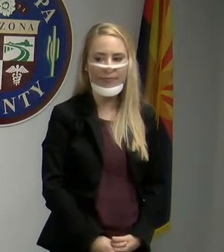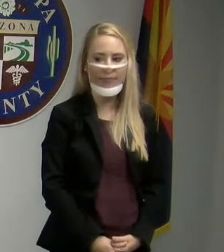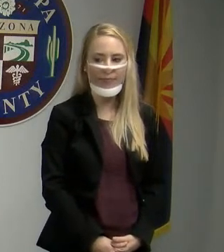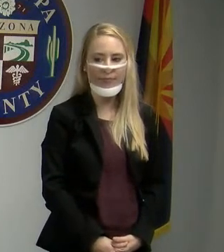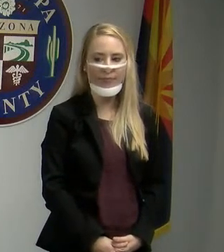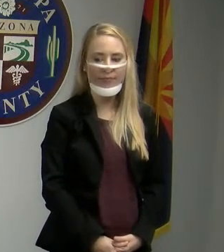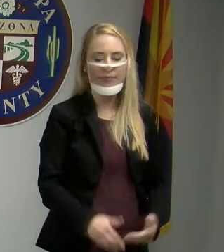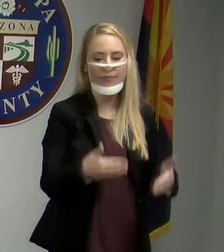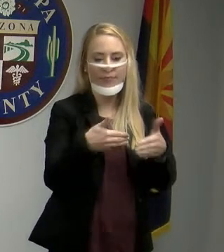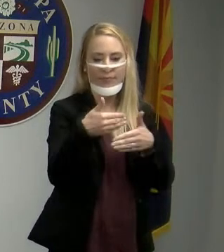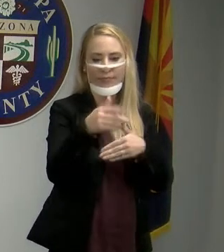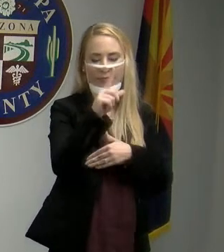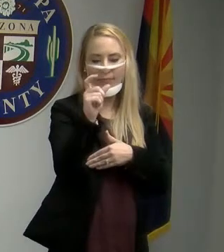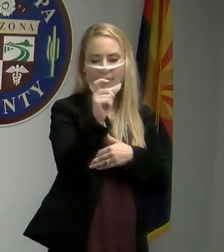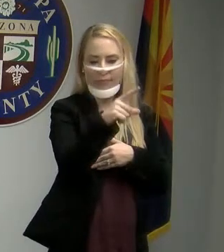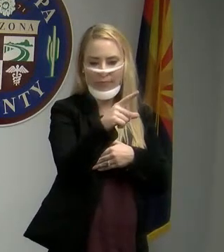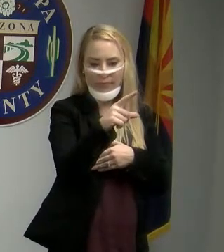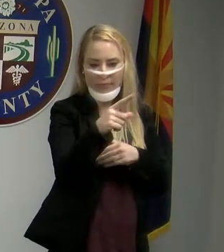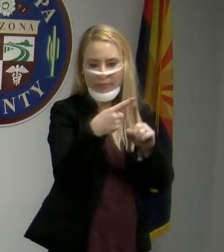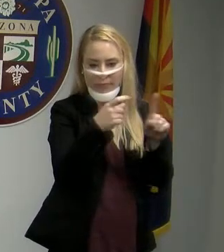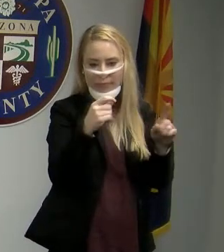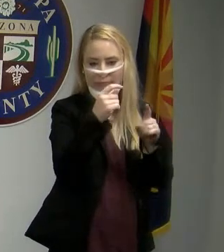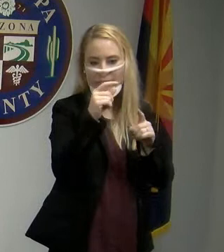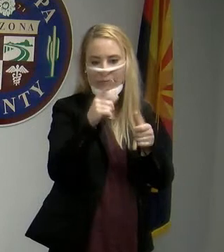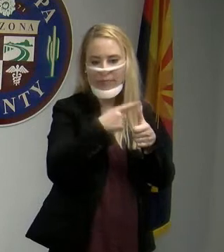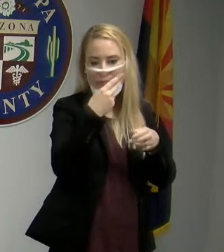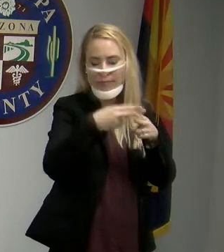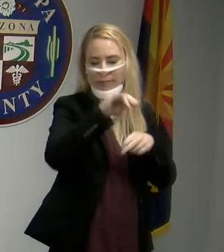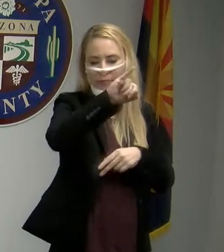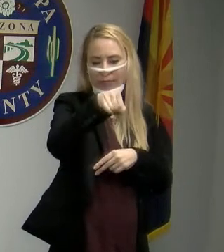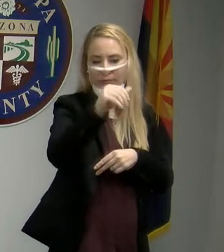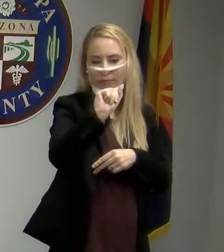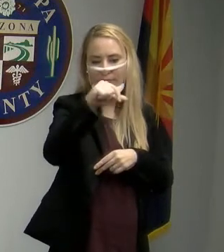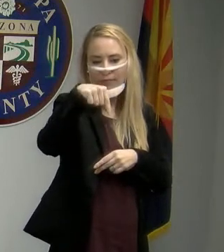The next question is from Jacques Belot. Jacques, your microphone is live.